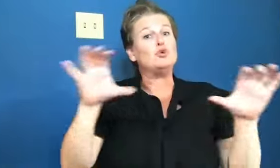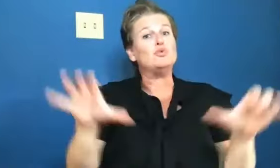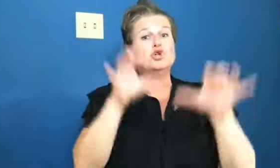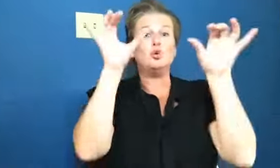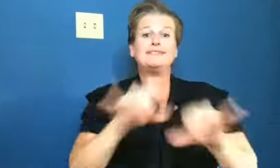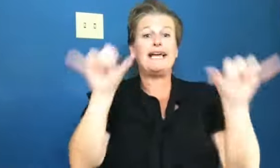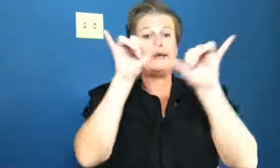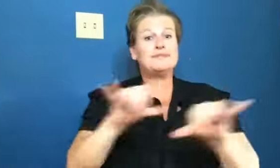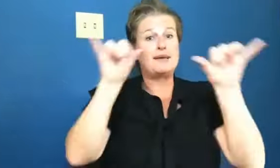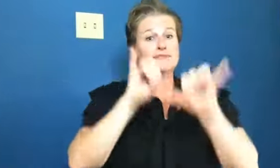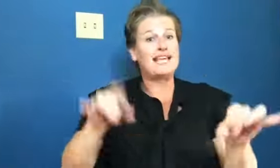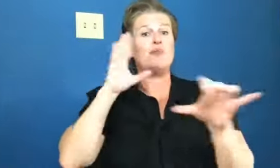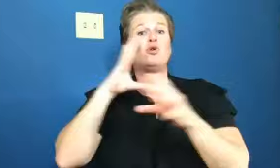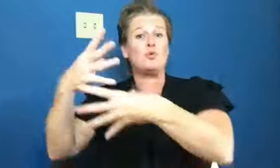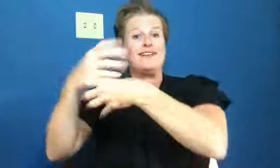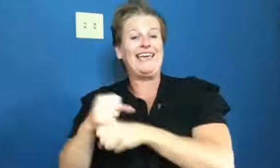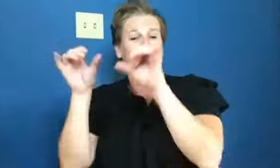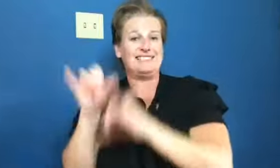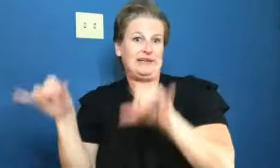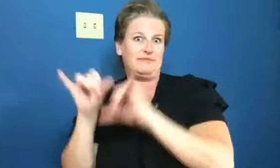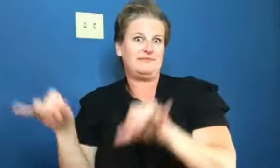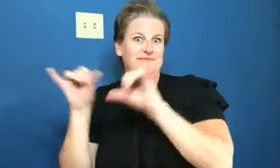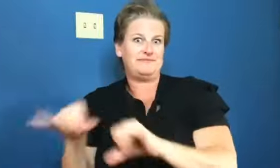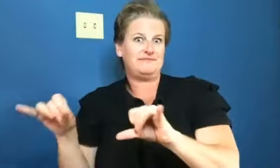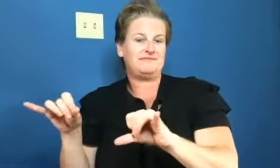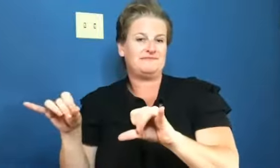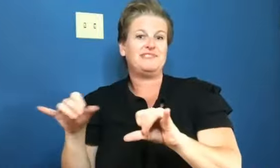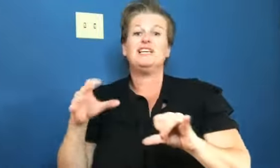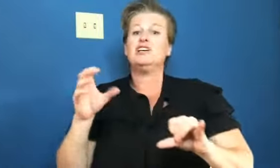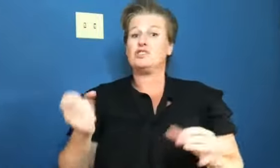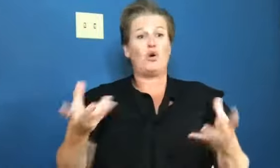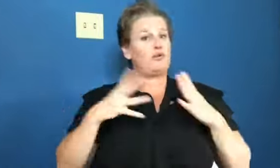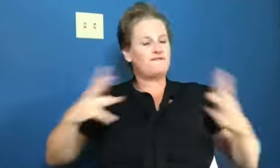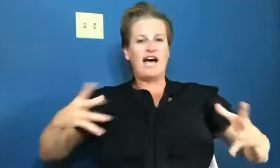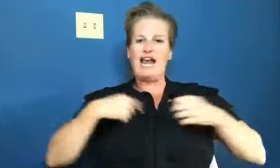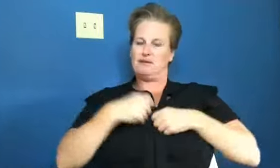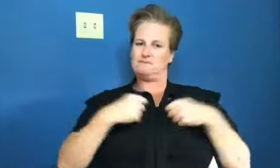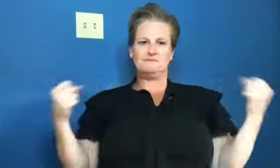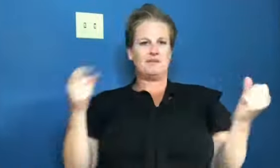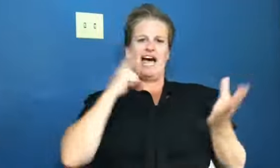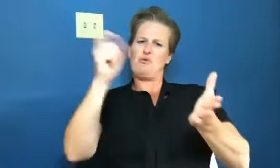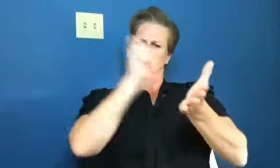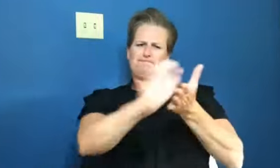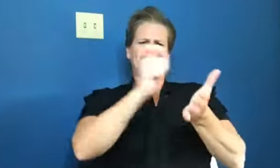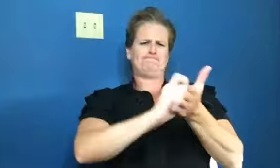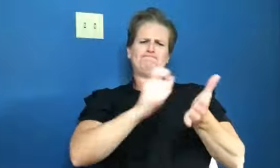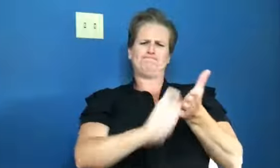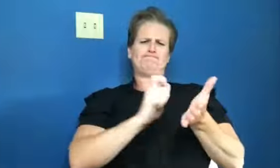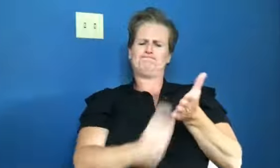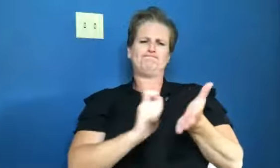So I had that golden parachute. I wrote it as if I was never going to show it, and I didn't have to take that fifth step. So I finally, when I scheduled